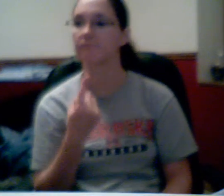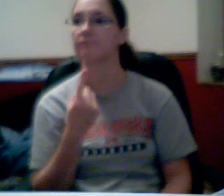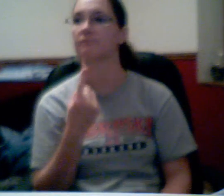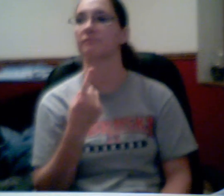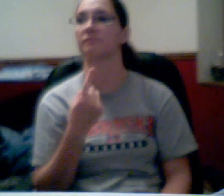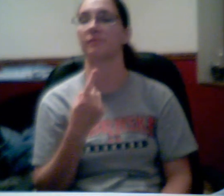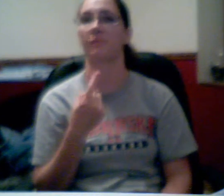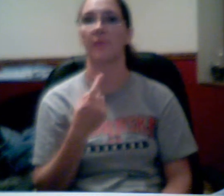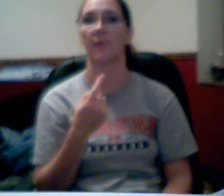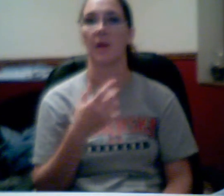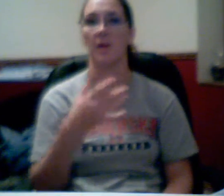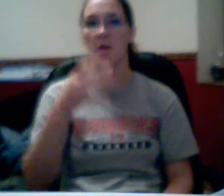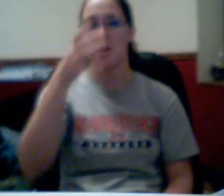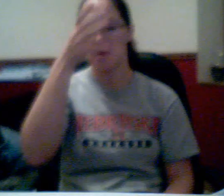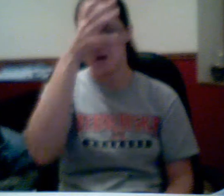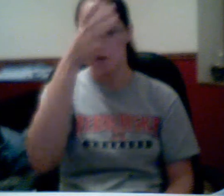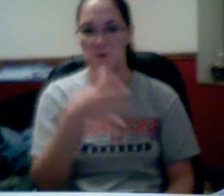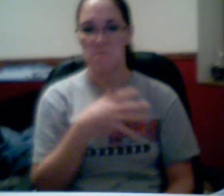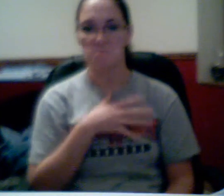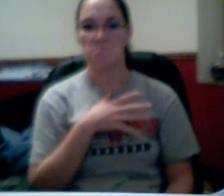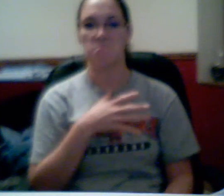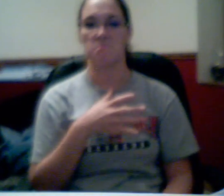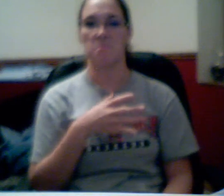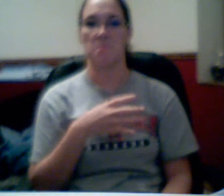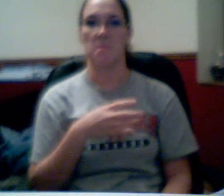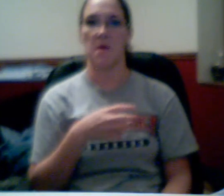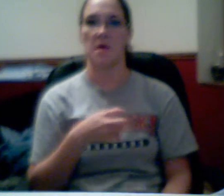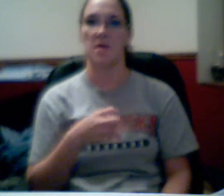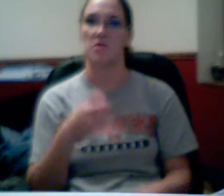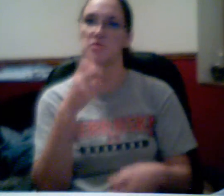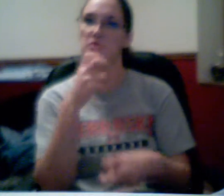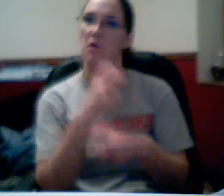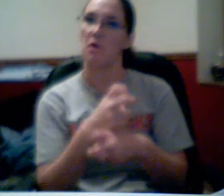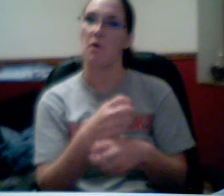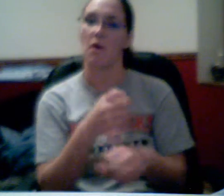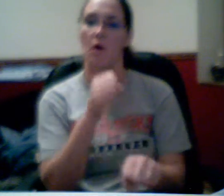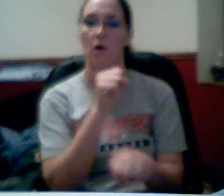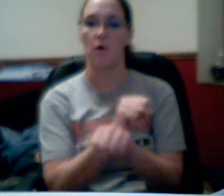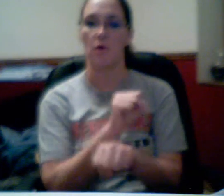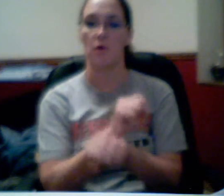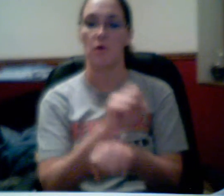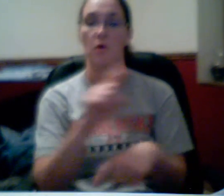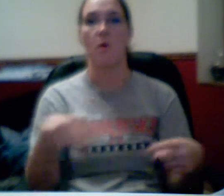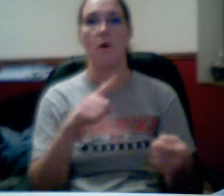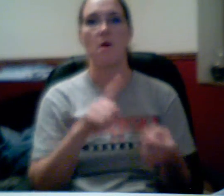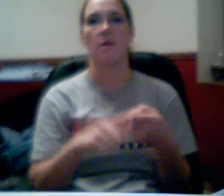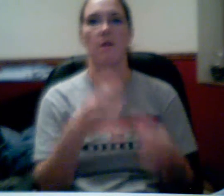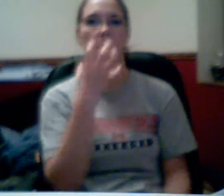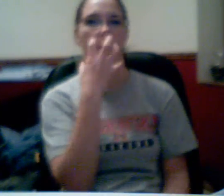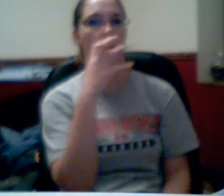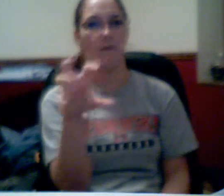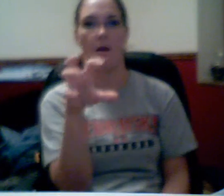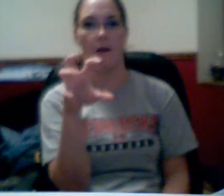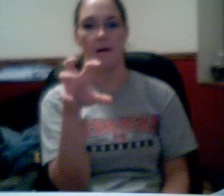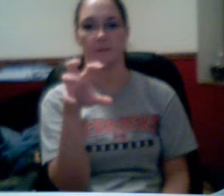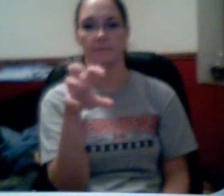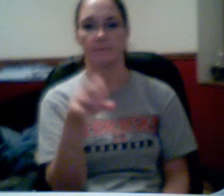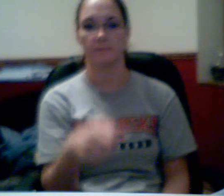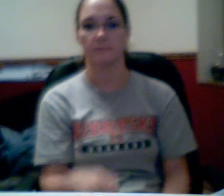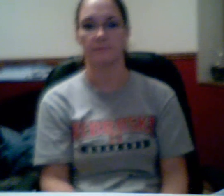and flew to cling to bending grass stems, balancing lightly. A striped garter snake came flowing and curving through the